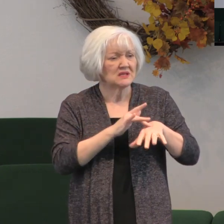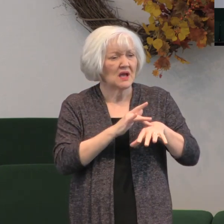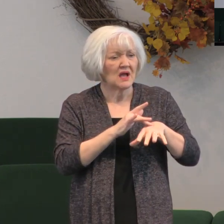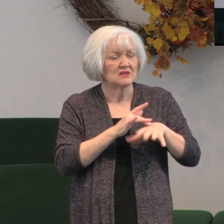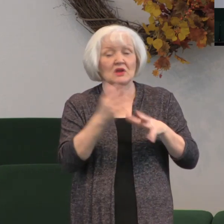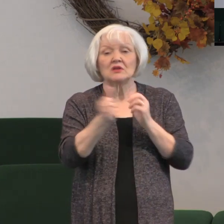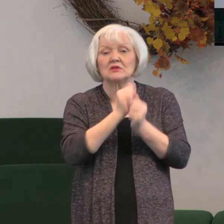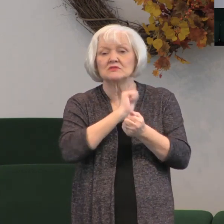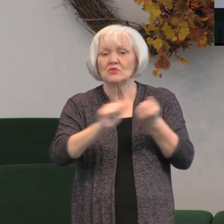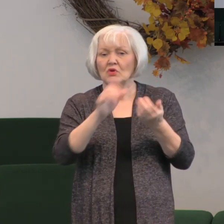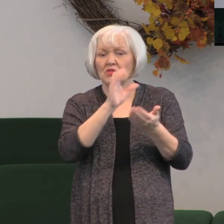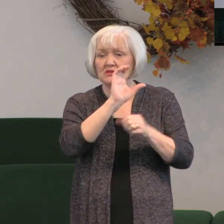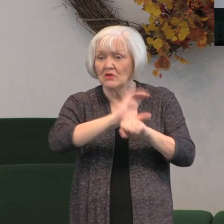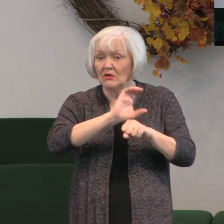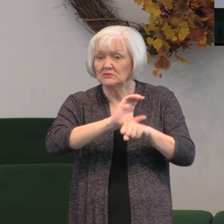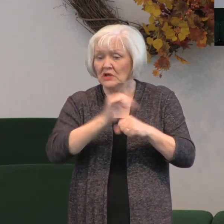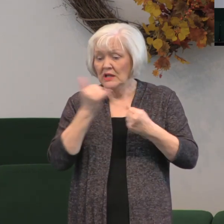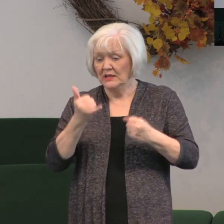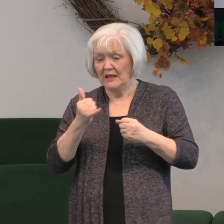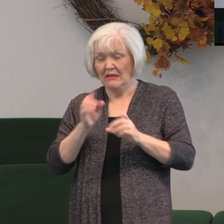that the disciples were afraid of him